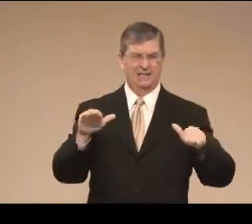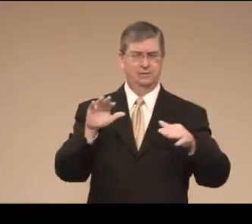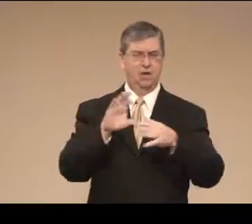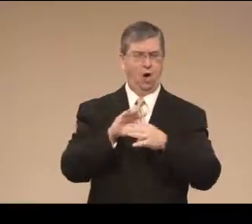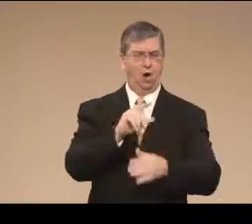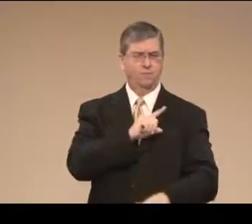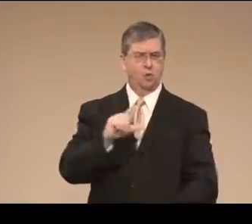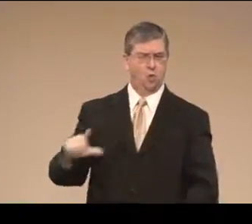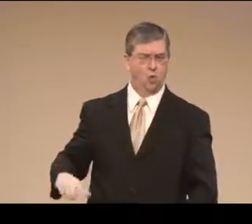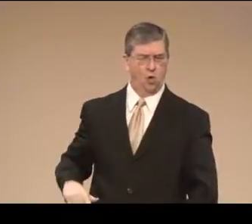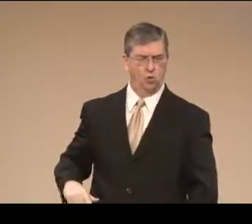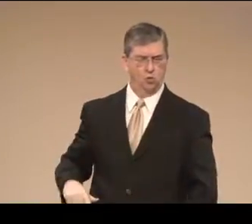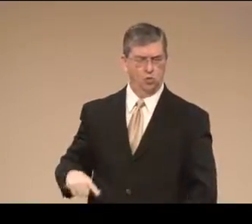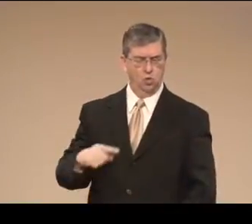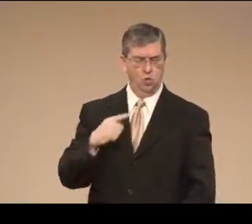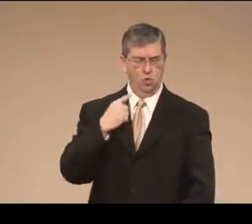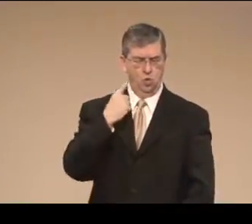It says, angel of the Lord.